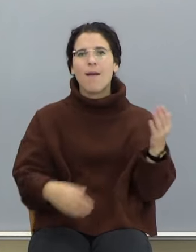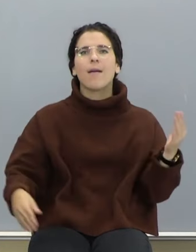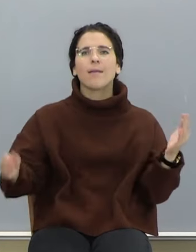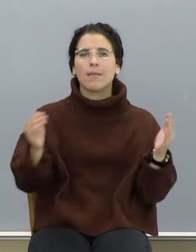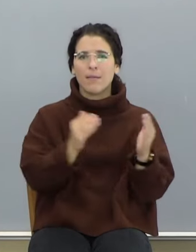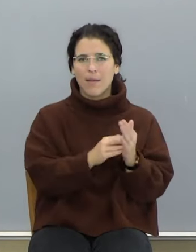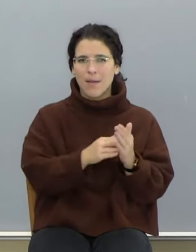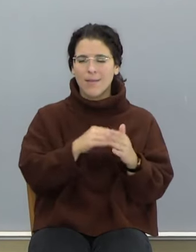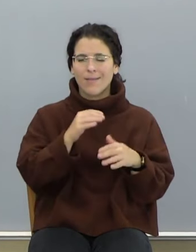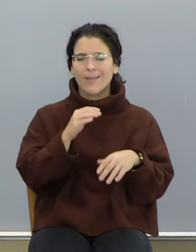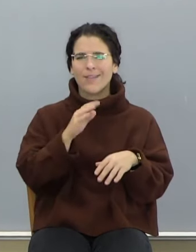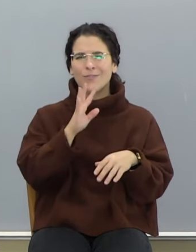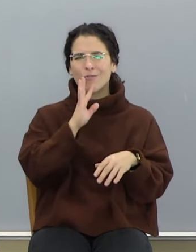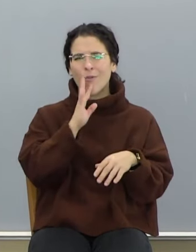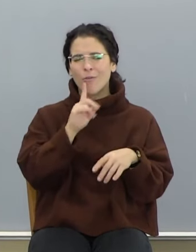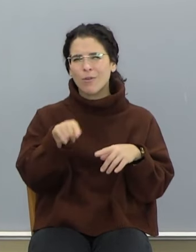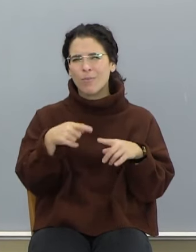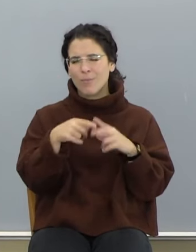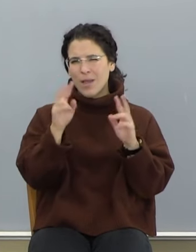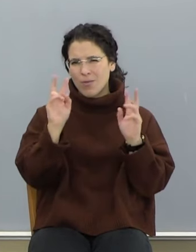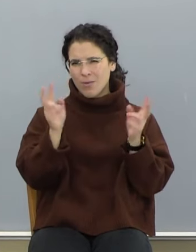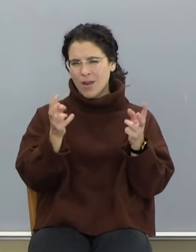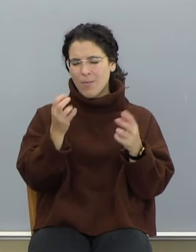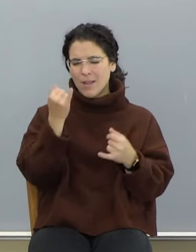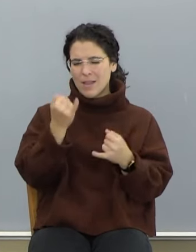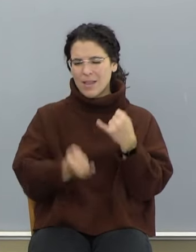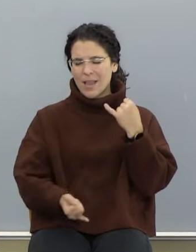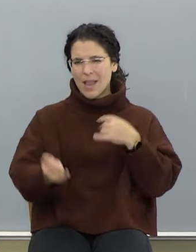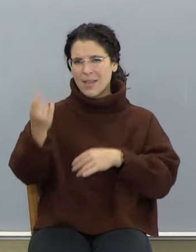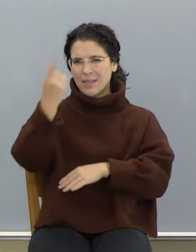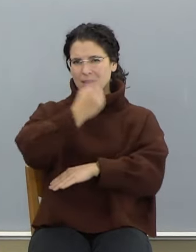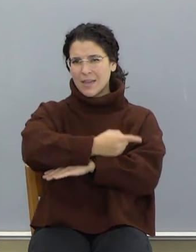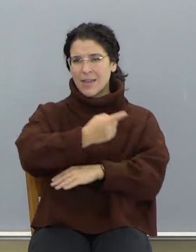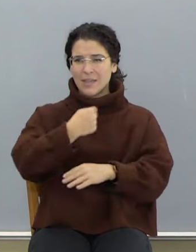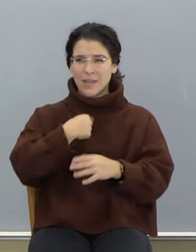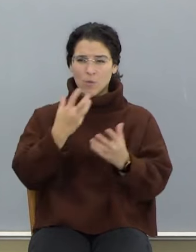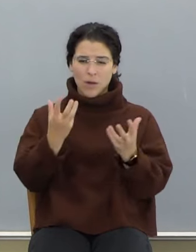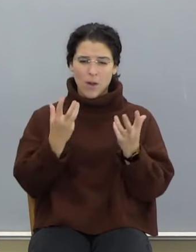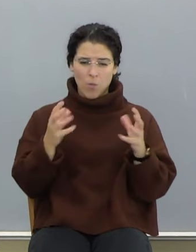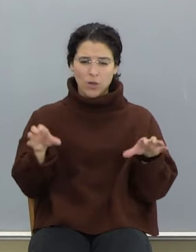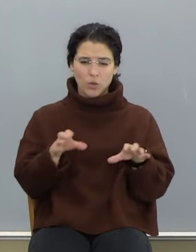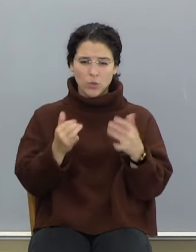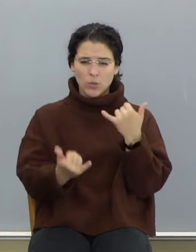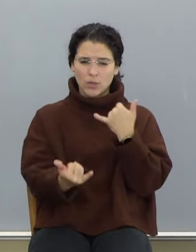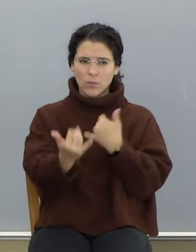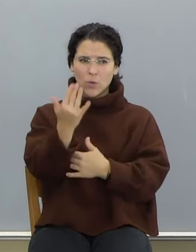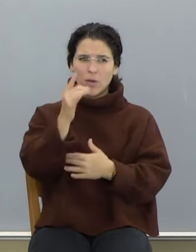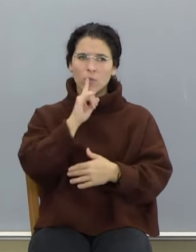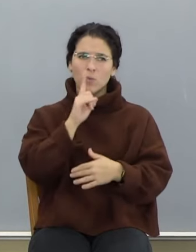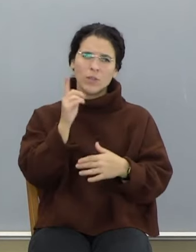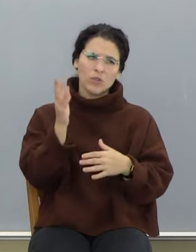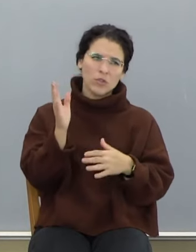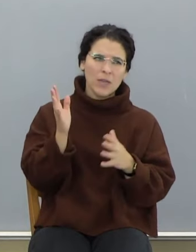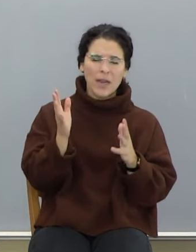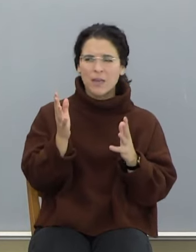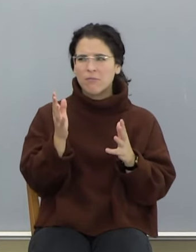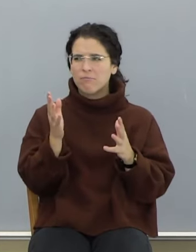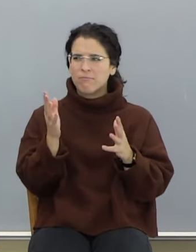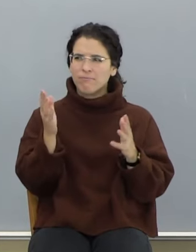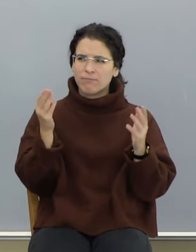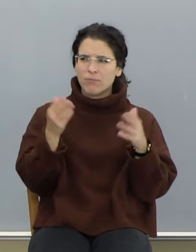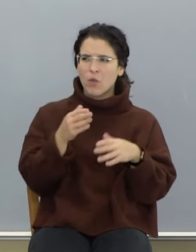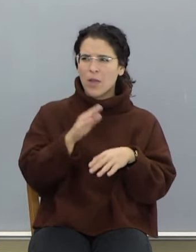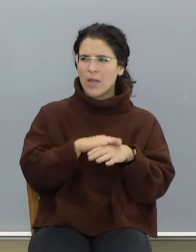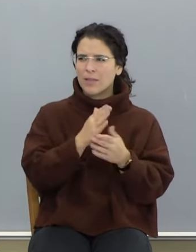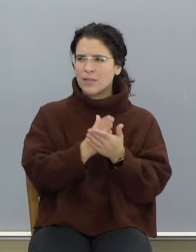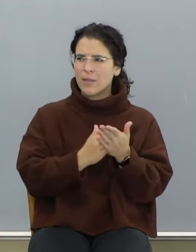the issue of the last days. And what I want to do this morning is just sort of look at some things